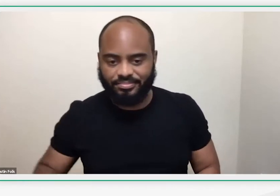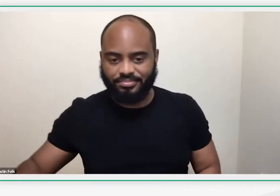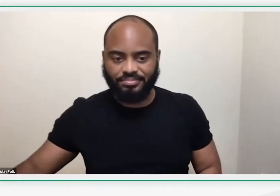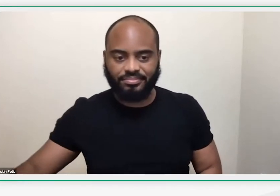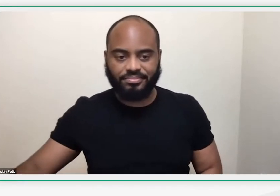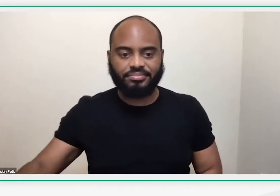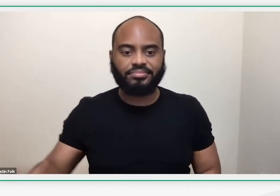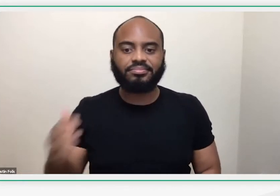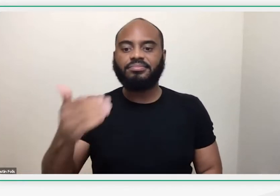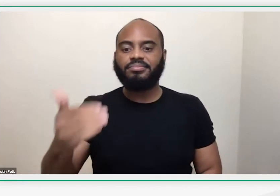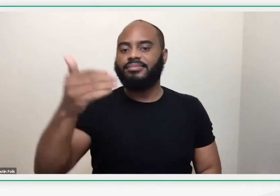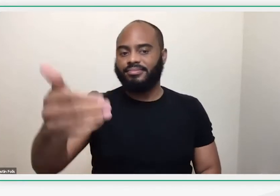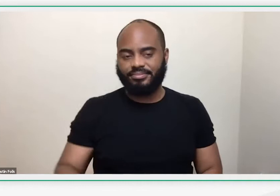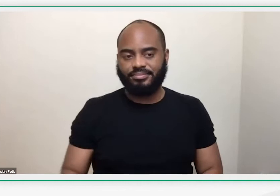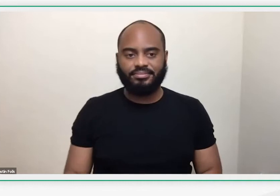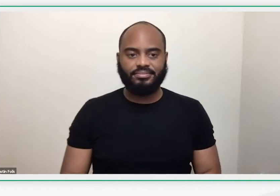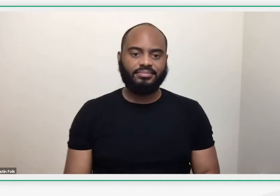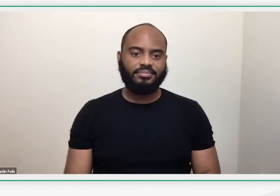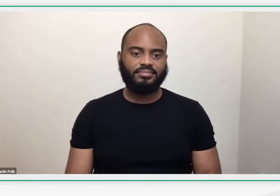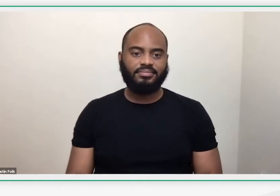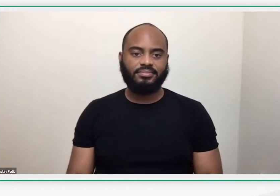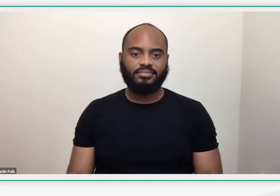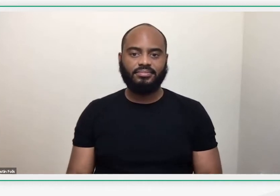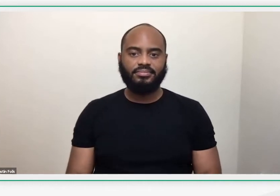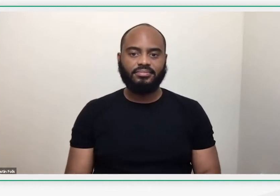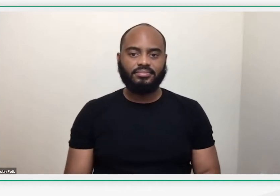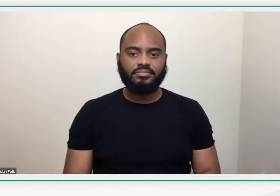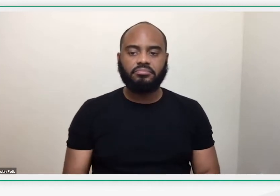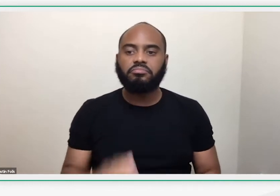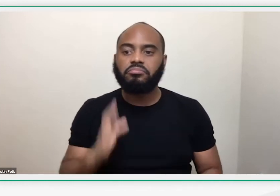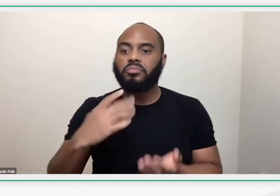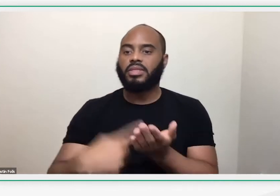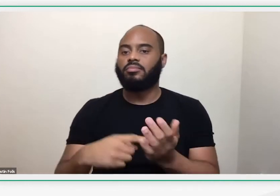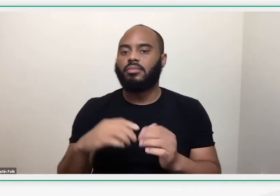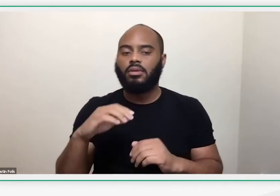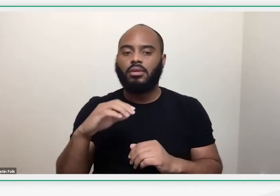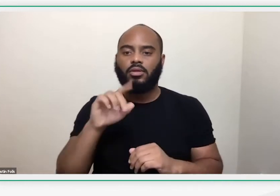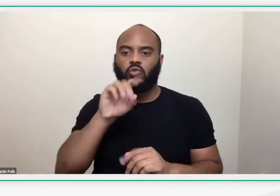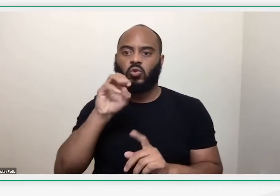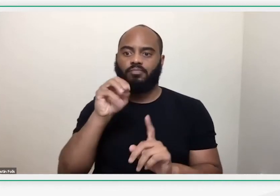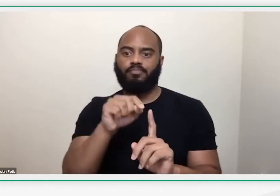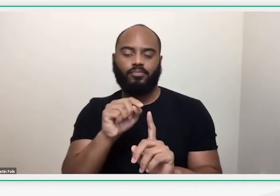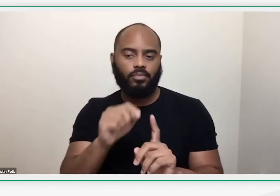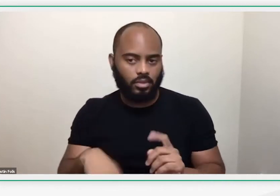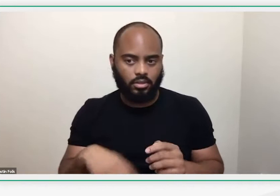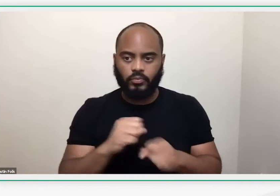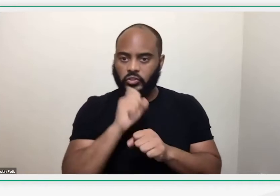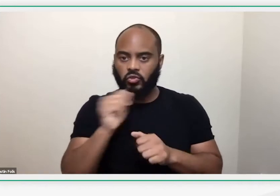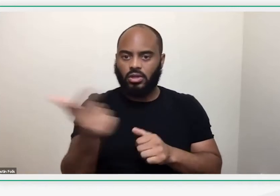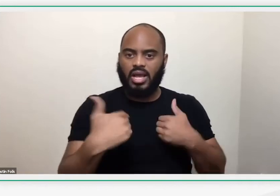We do want to thank CSD Learns and the Wells Fargo Foundation for providing the funding for tonight's